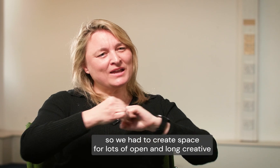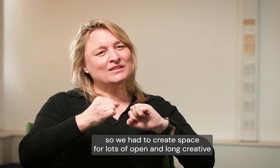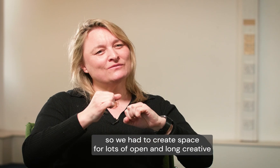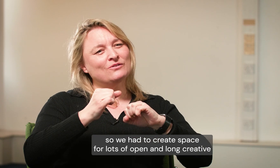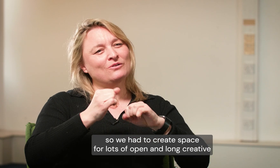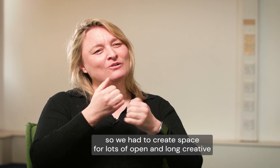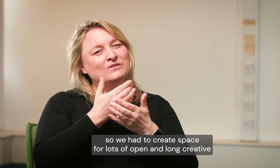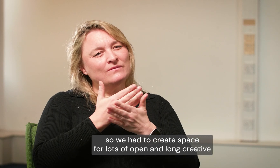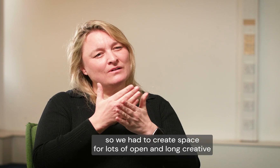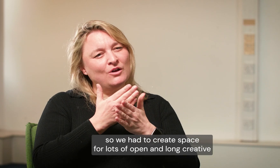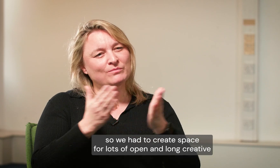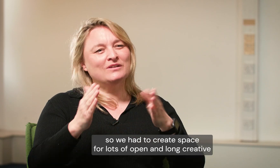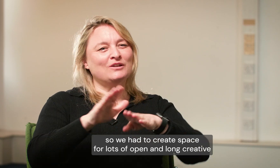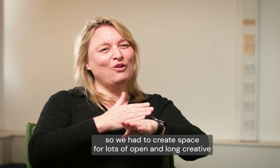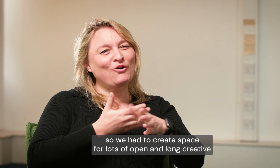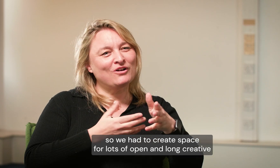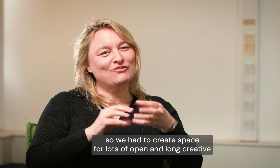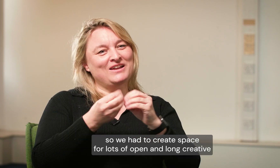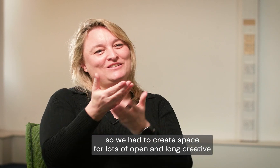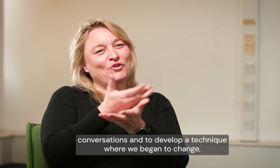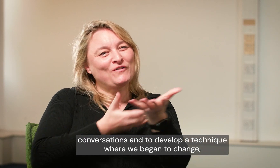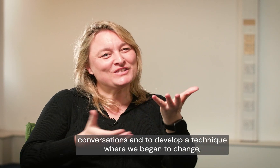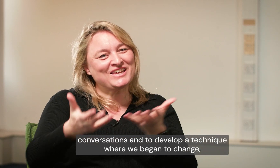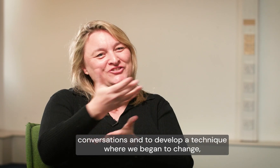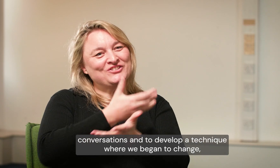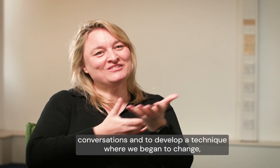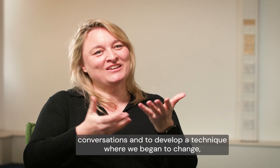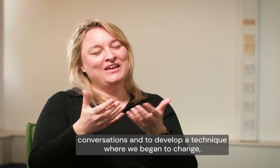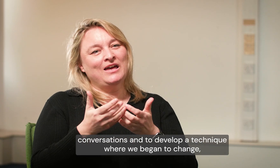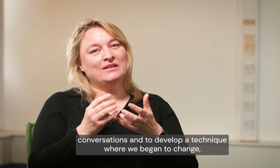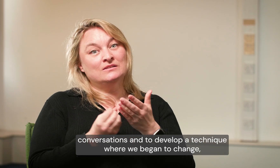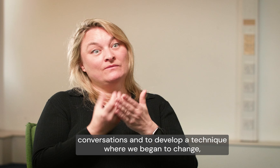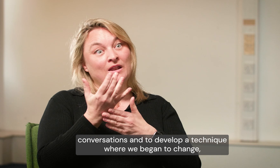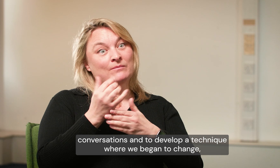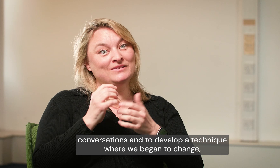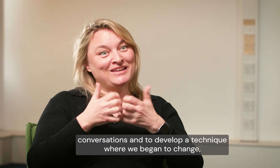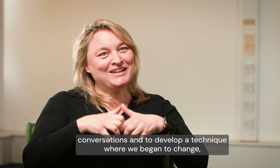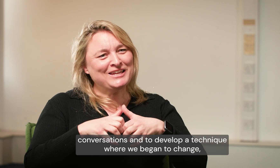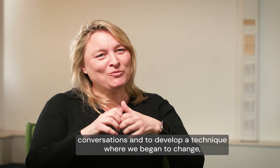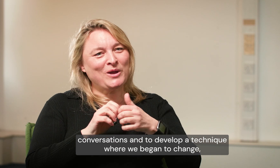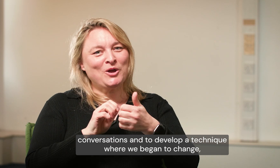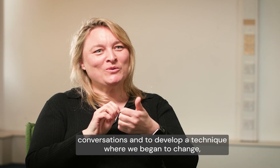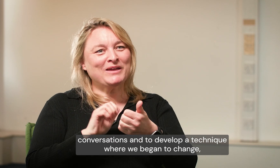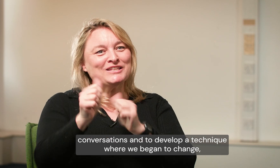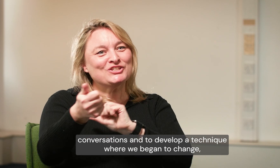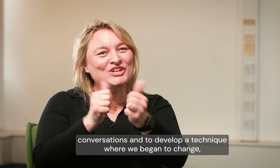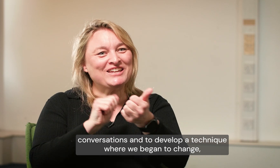space for lots of open and long creative conversations, and to develop a technique where we began